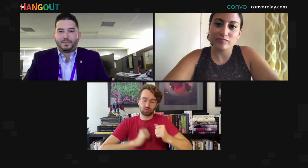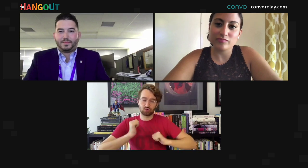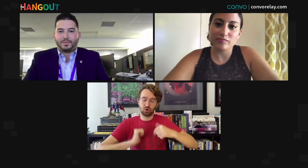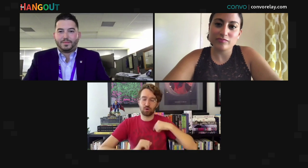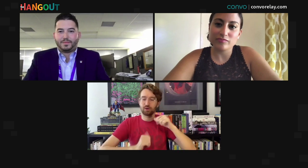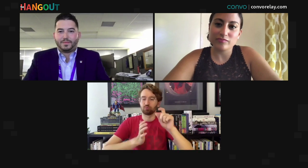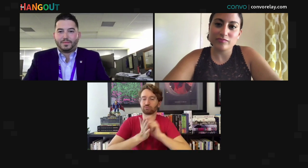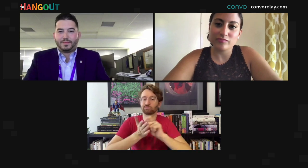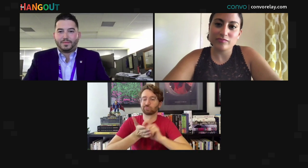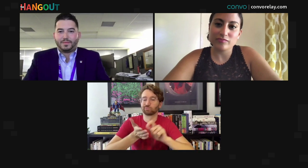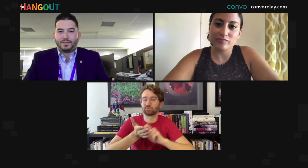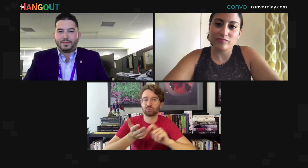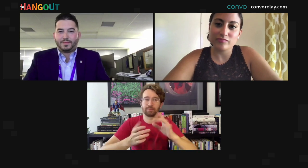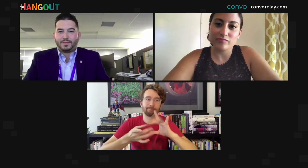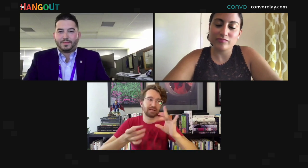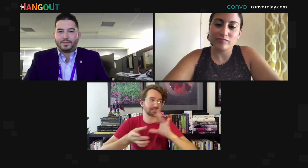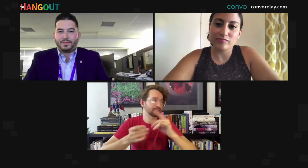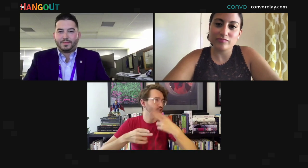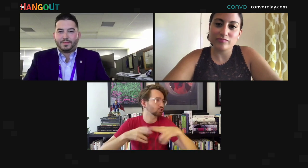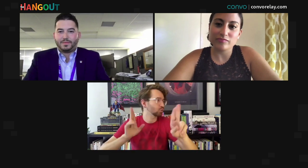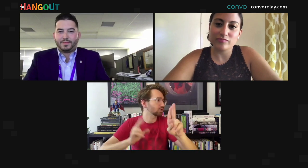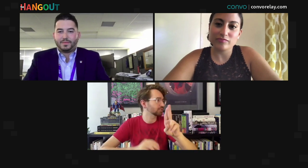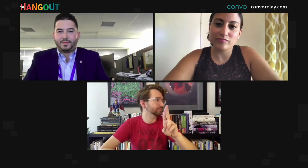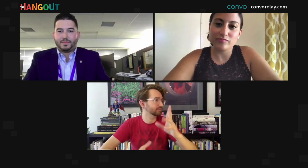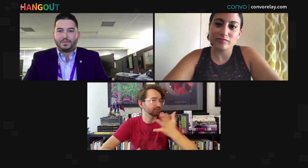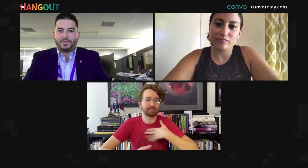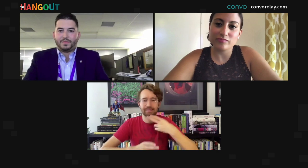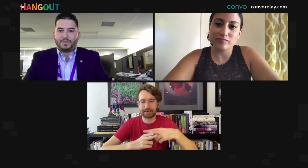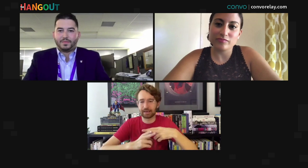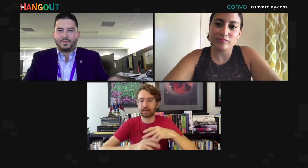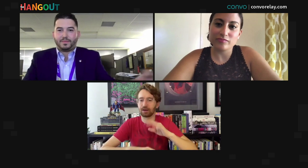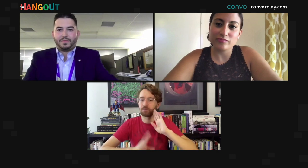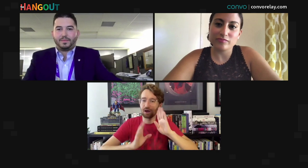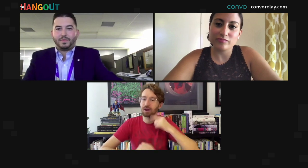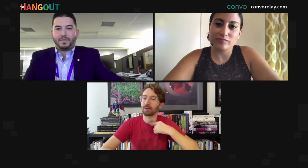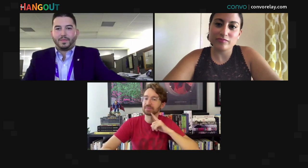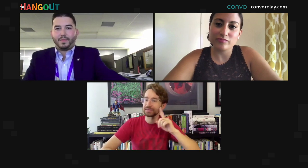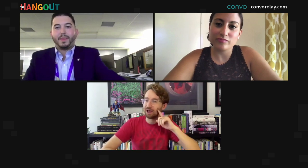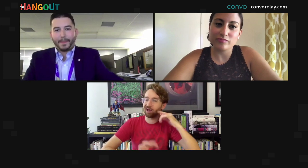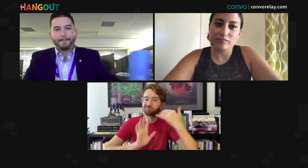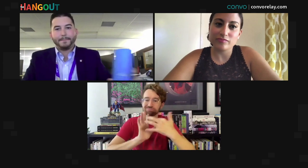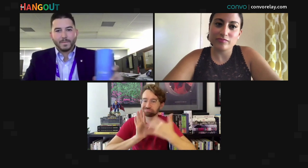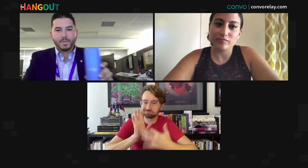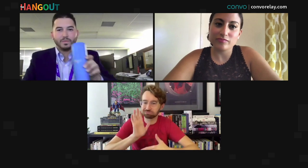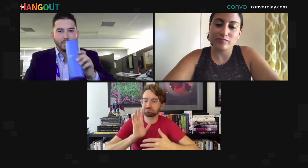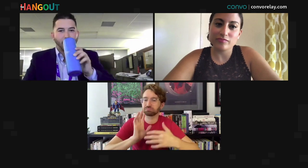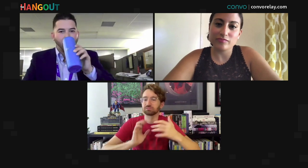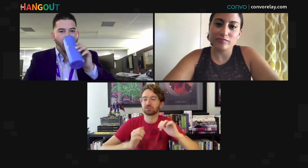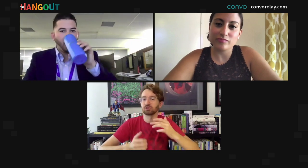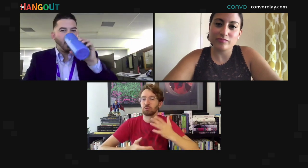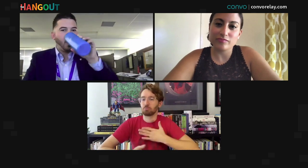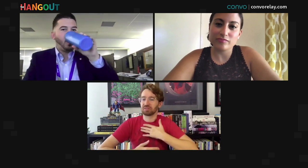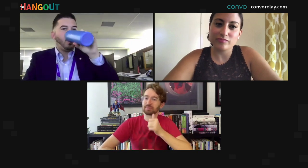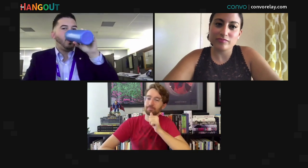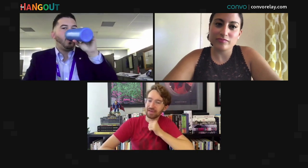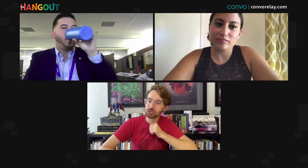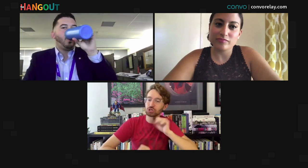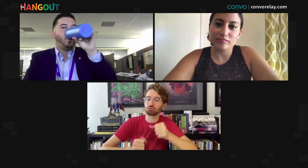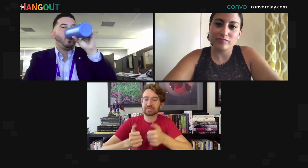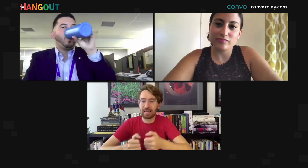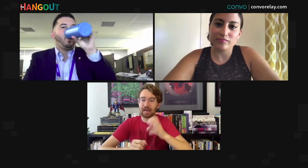future. And at this point in time, my new show, I wrote a short message with my name, that I'm